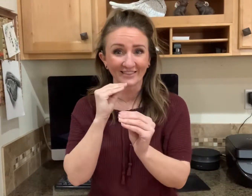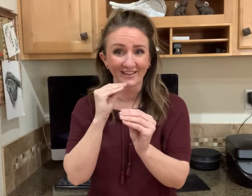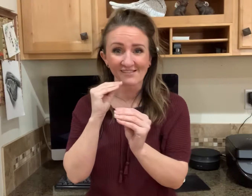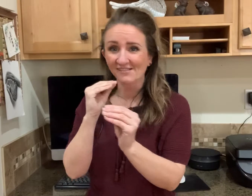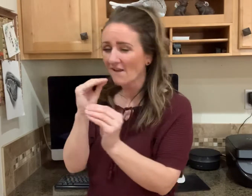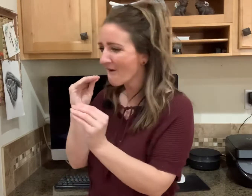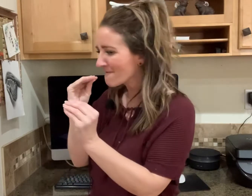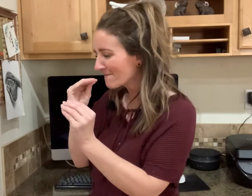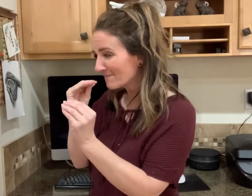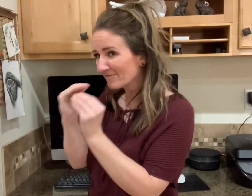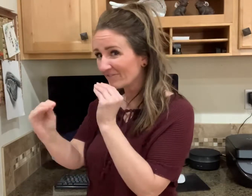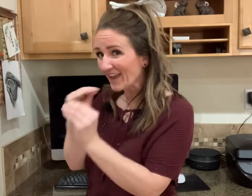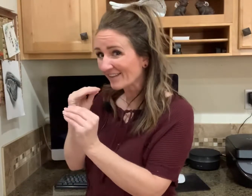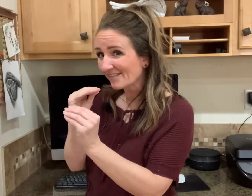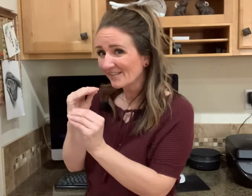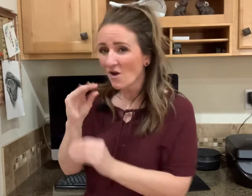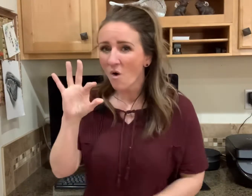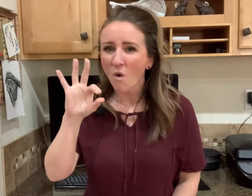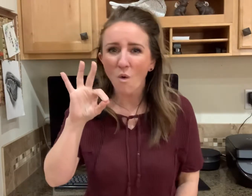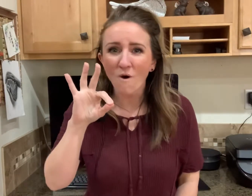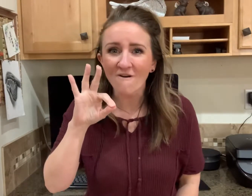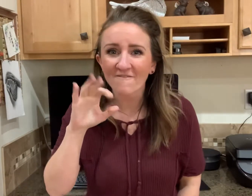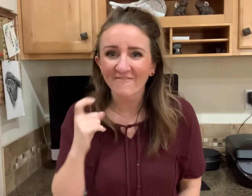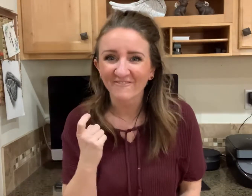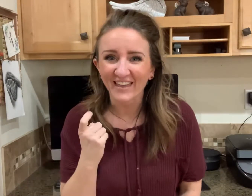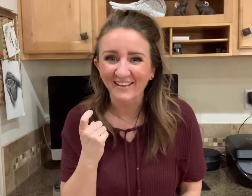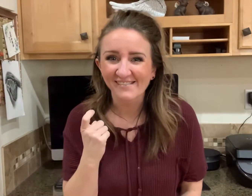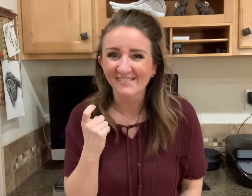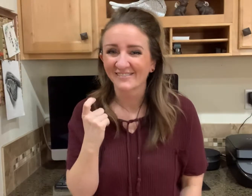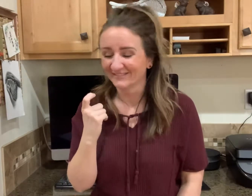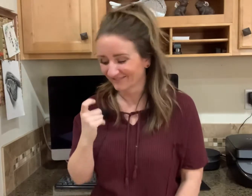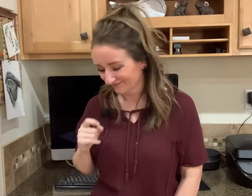this, fix or fix.